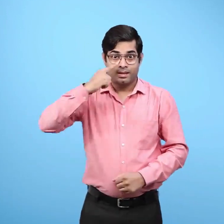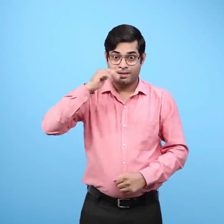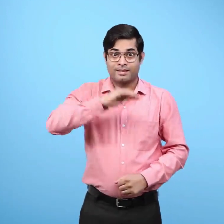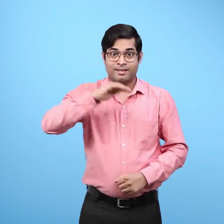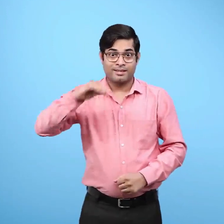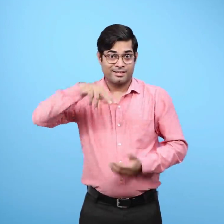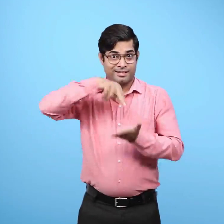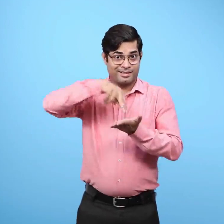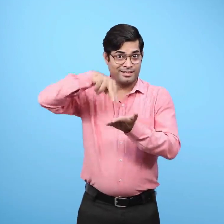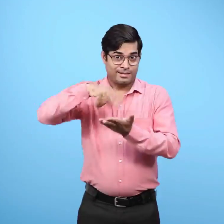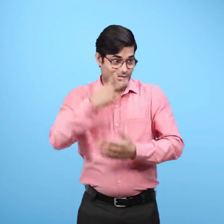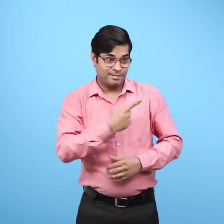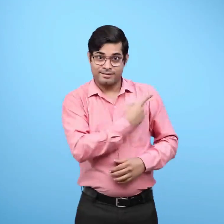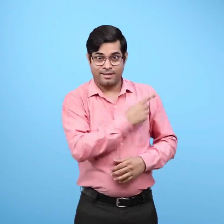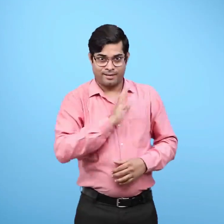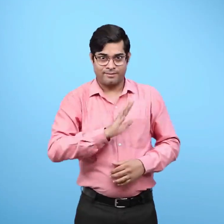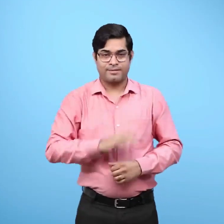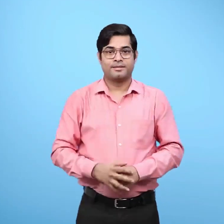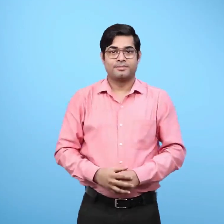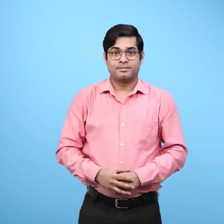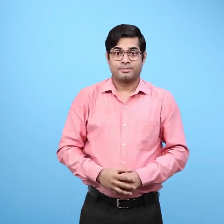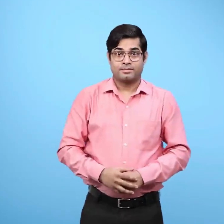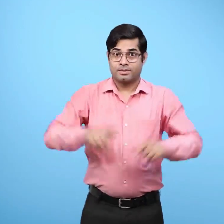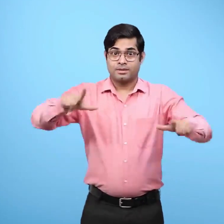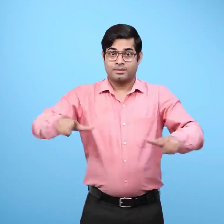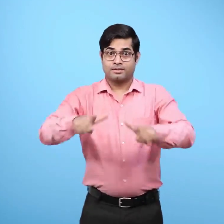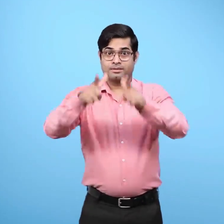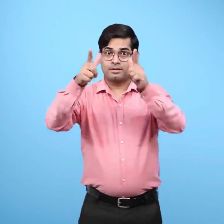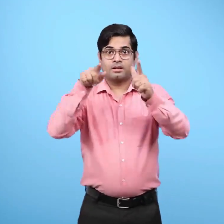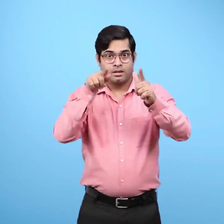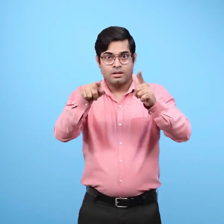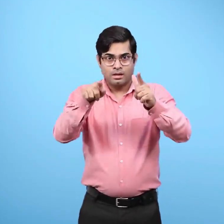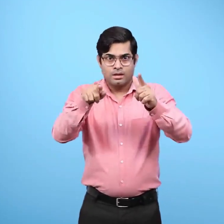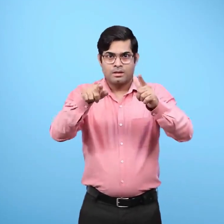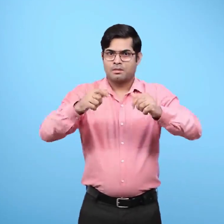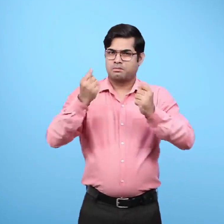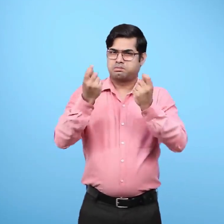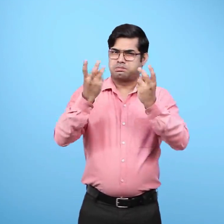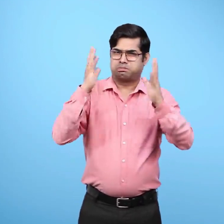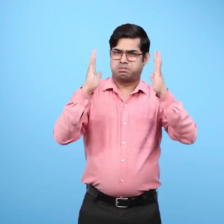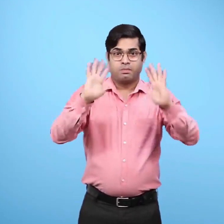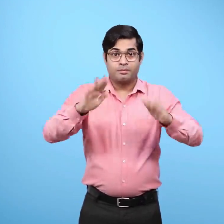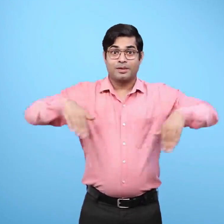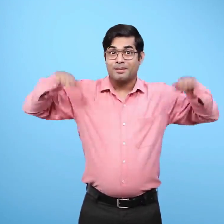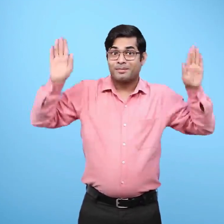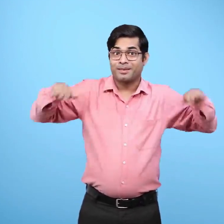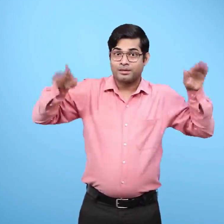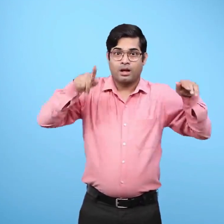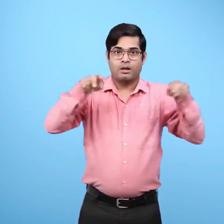Two girls are also present in the picture, and a tree is filled with many different birds.